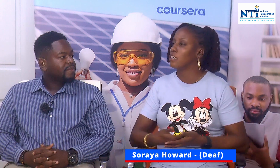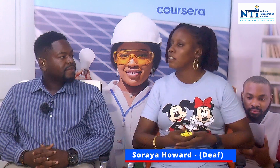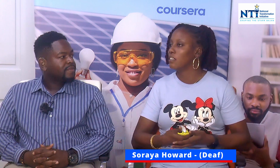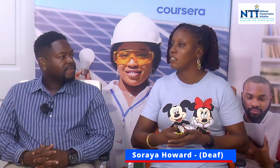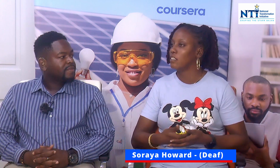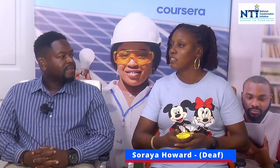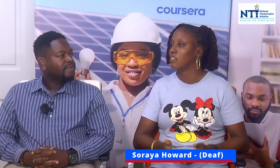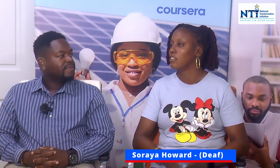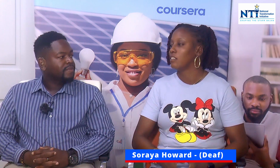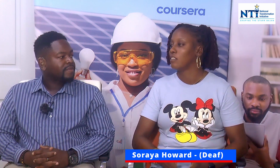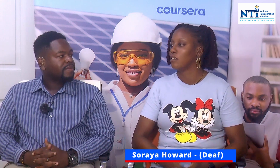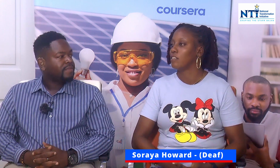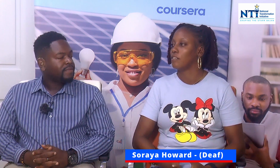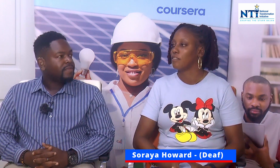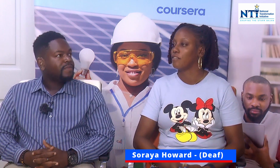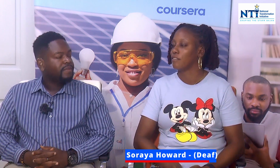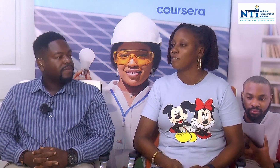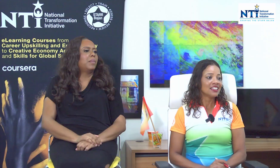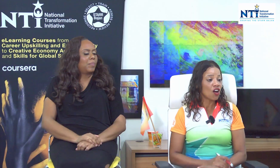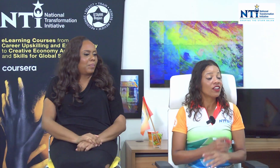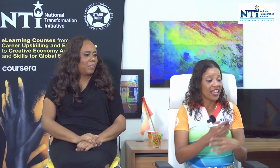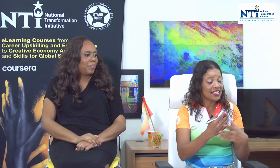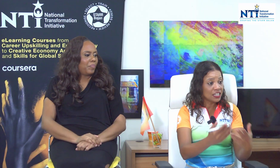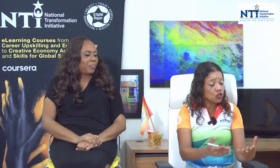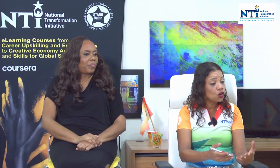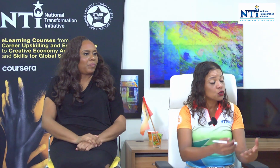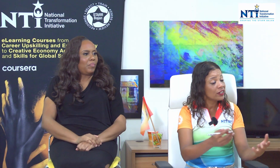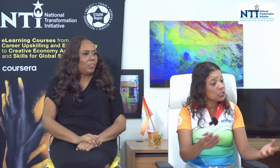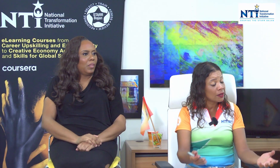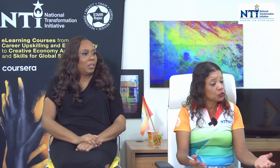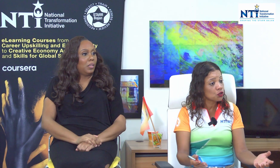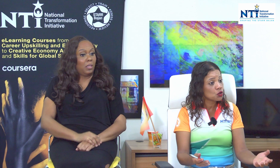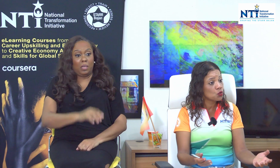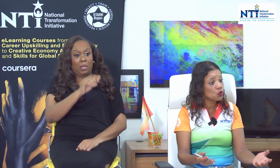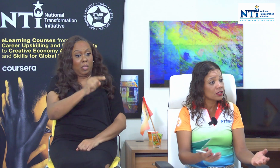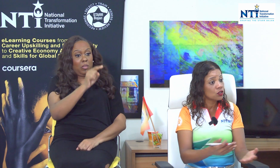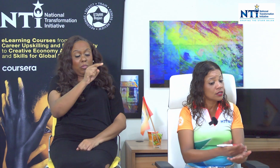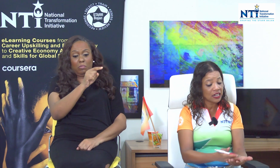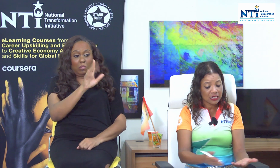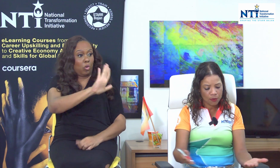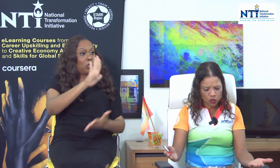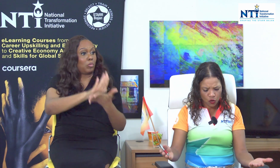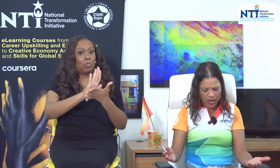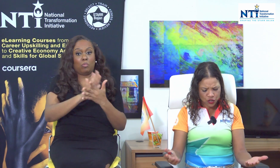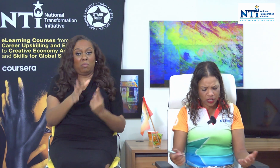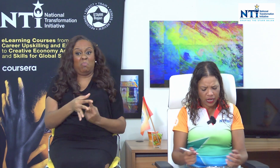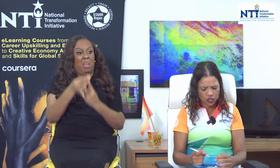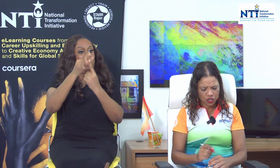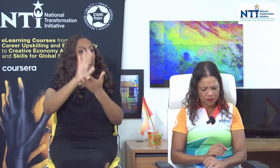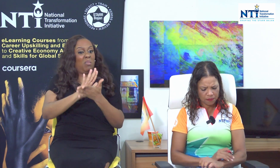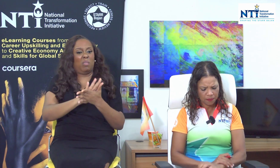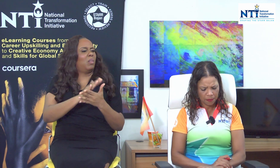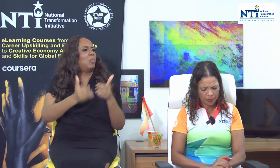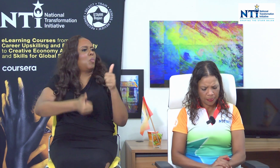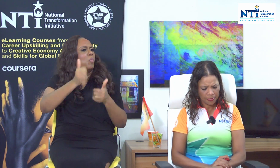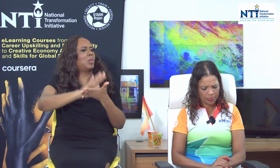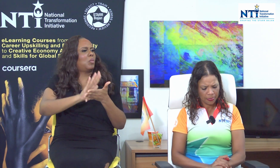I was a baby. Oh, okay. I was still a baby. Okay, and did you go to any special schools? Can you tell us about your